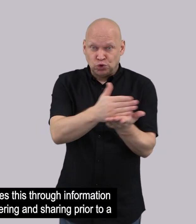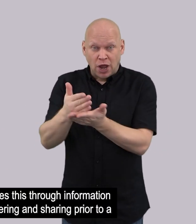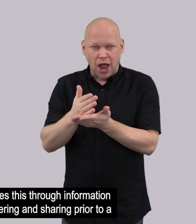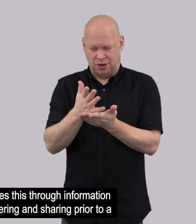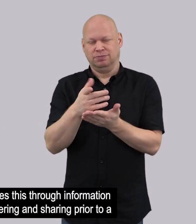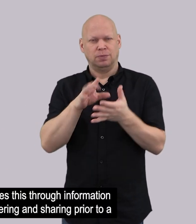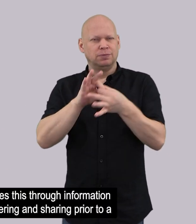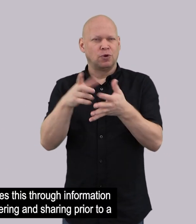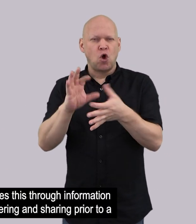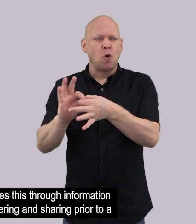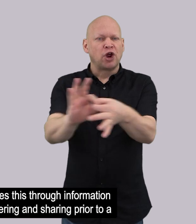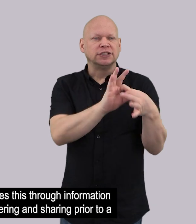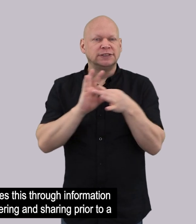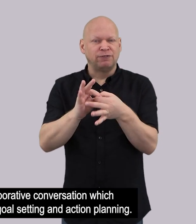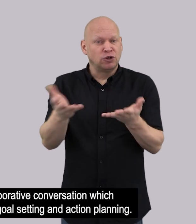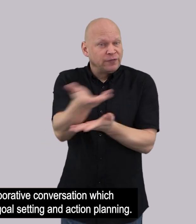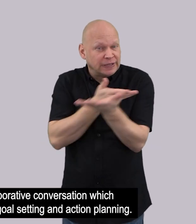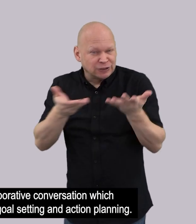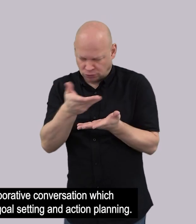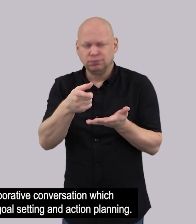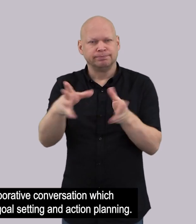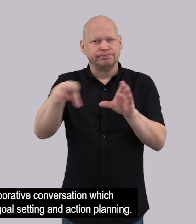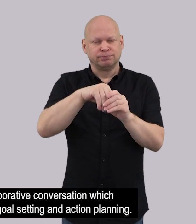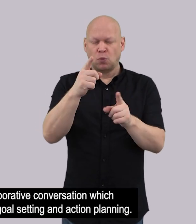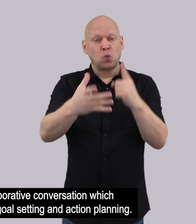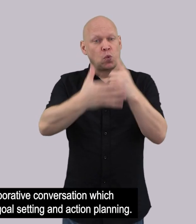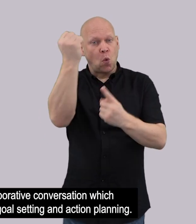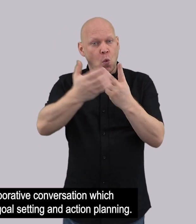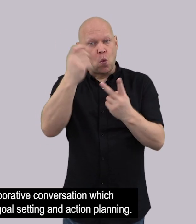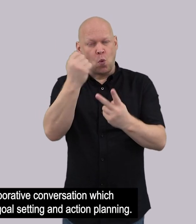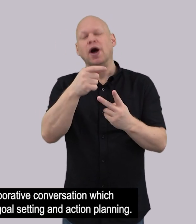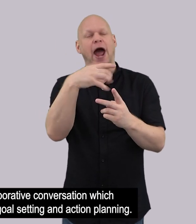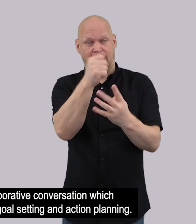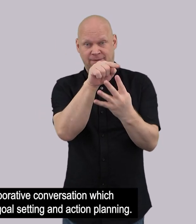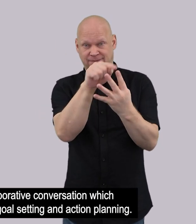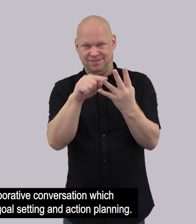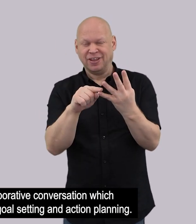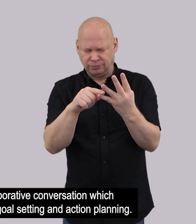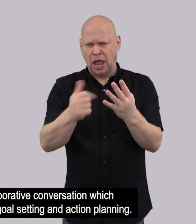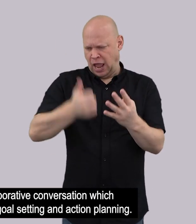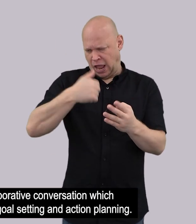It does this through information gathering and sharing prior to a collaborative conversation which involves goal setting and action planning.